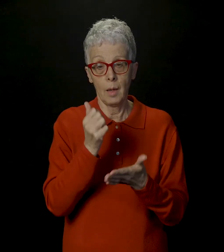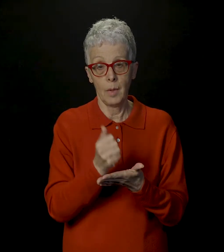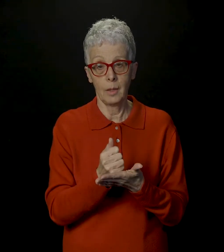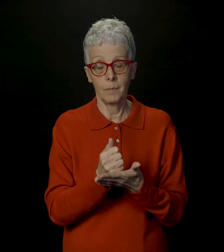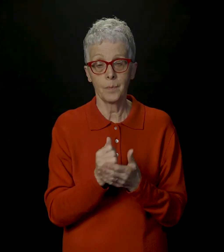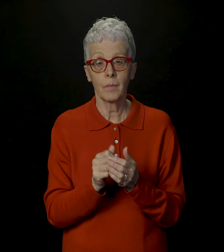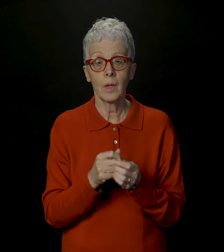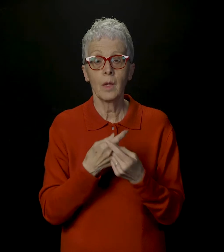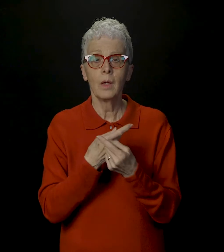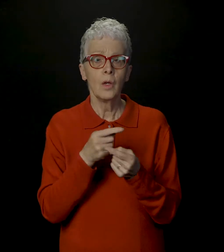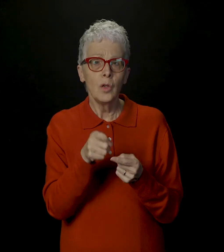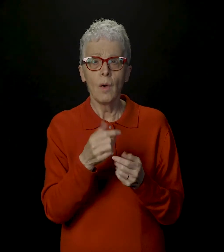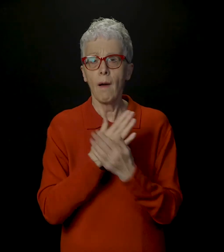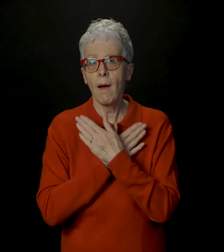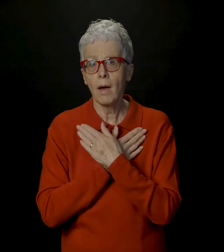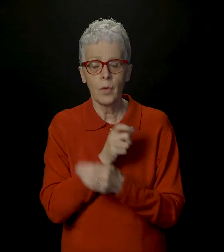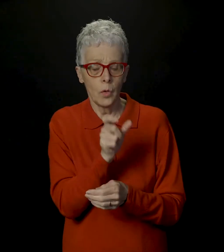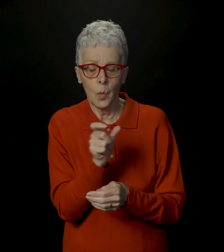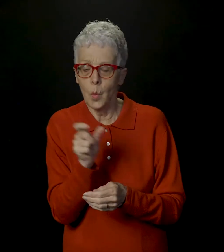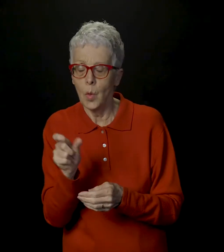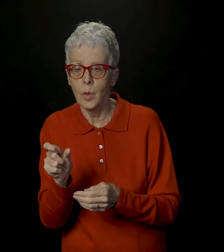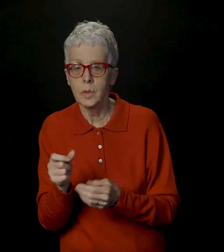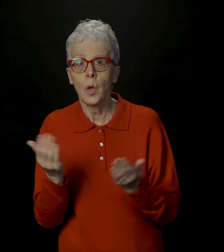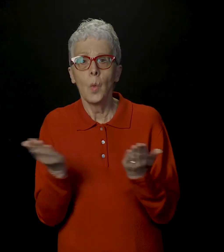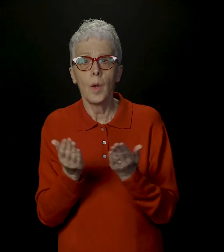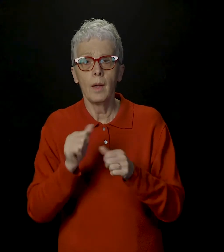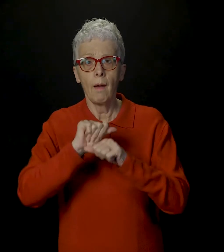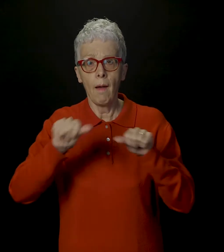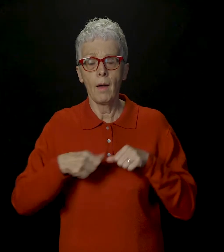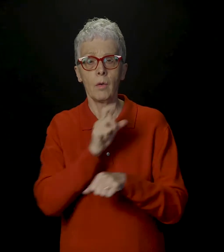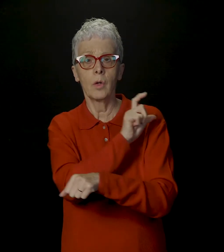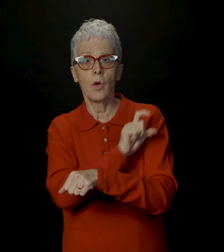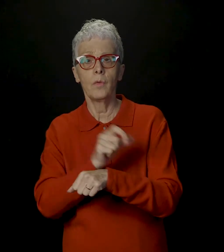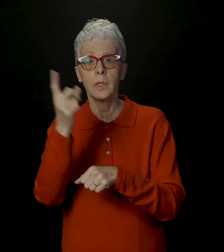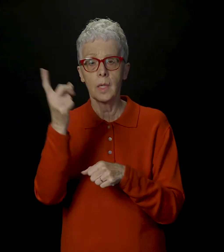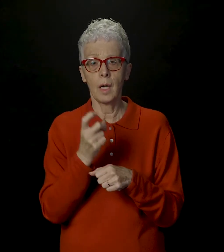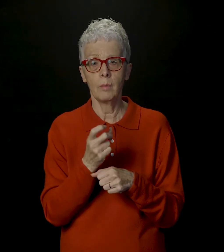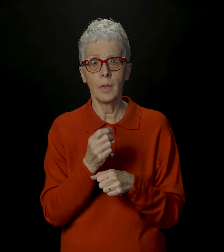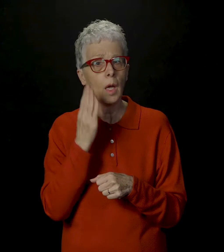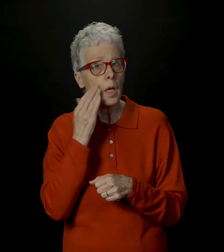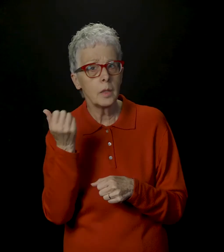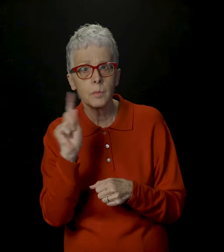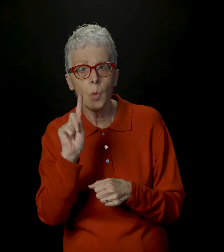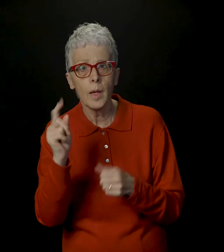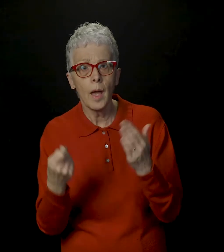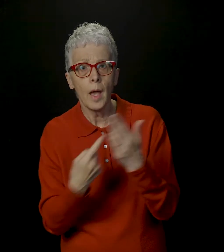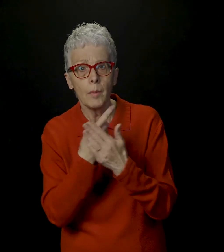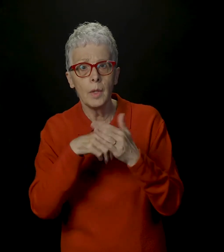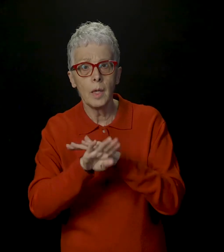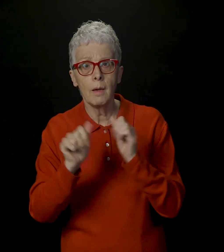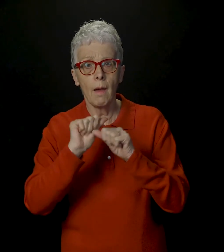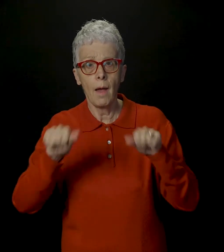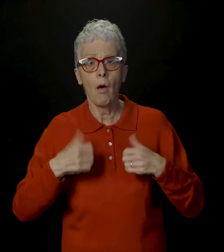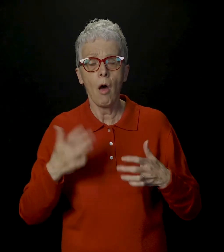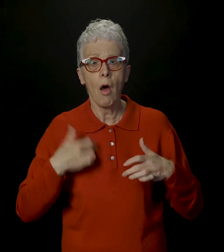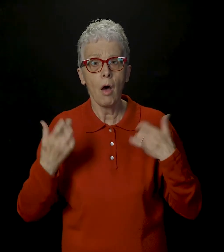Don't you just love the words Of that song It just reminds us Of where our confidence comes from No matter what is going on In our lives Around us